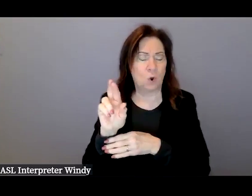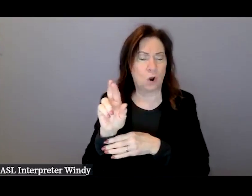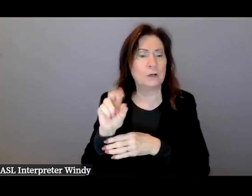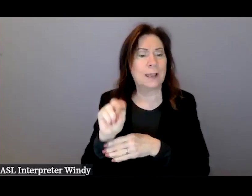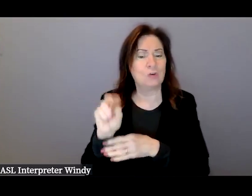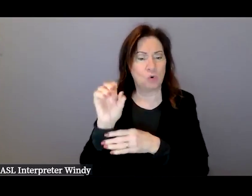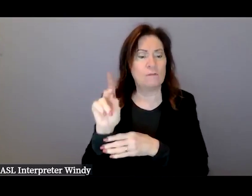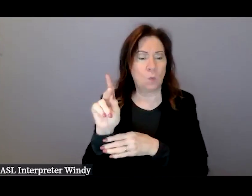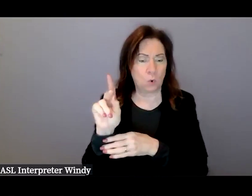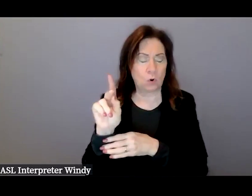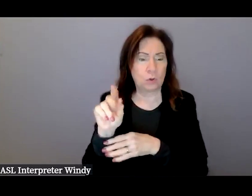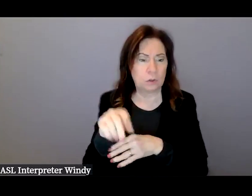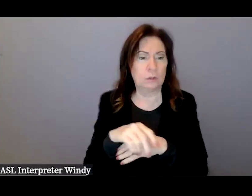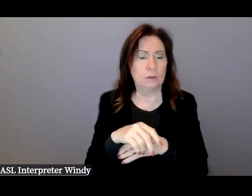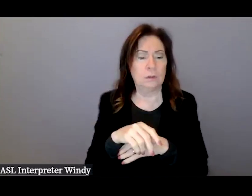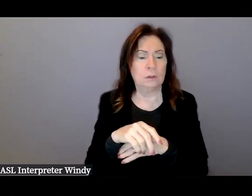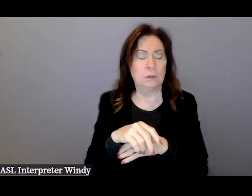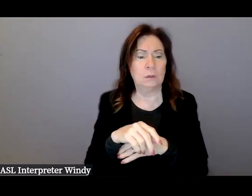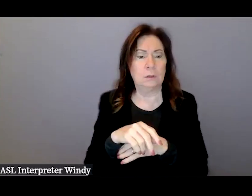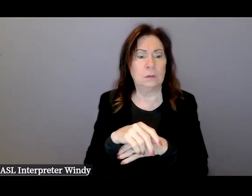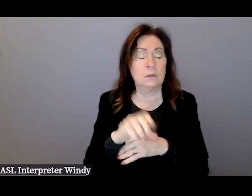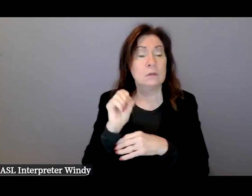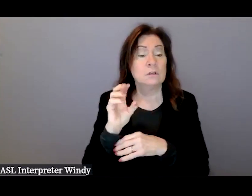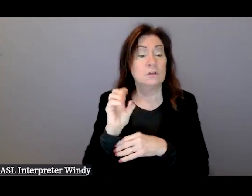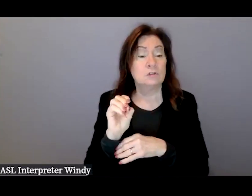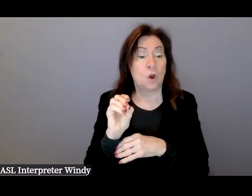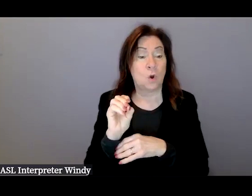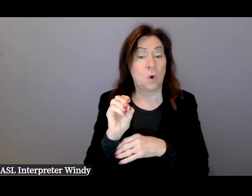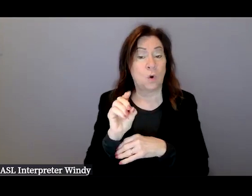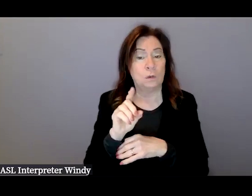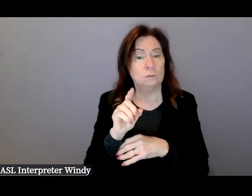Fork. And so the practical